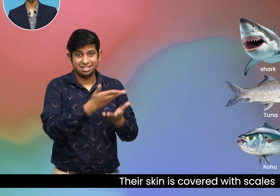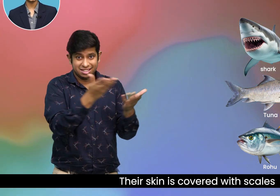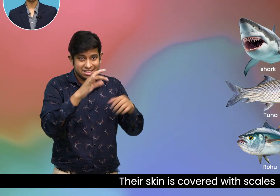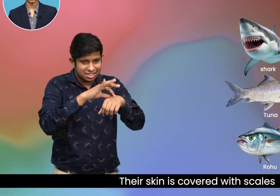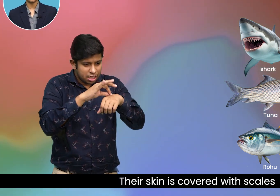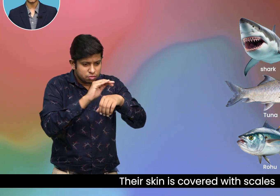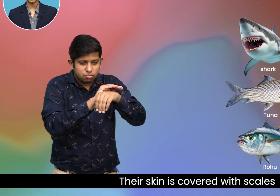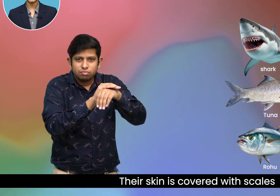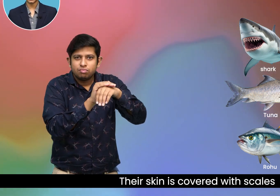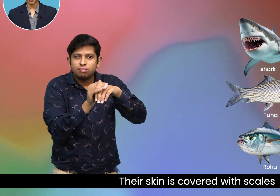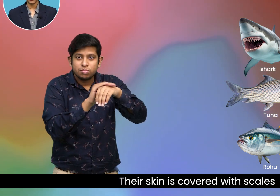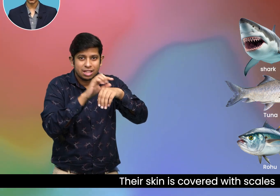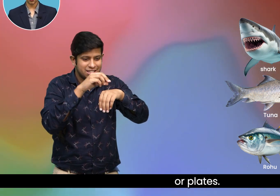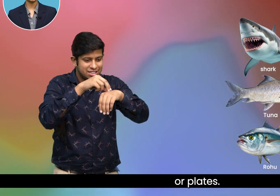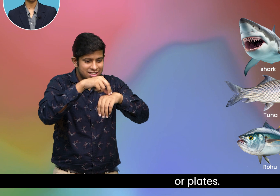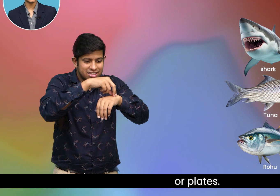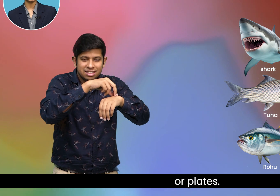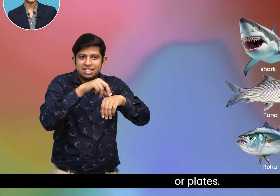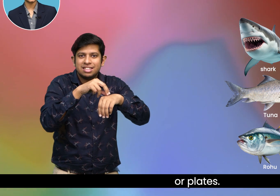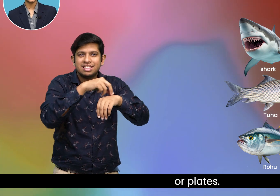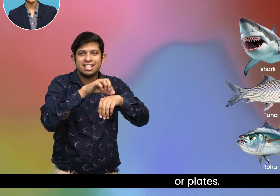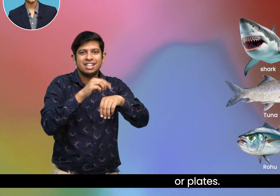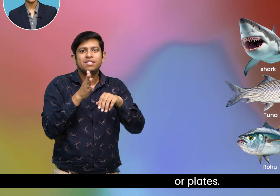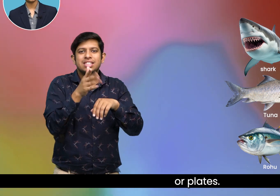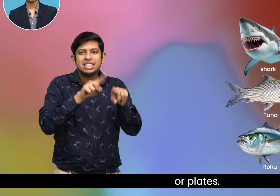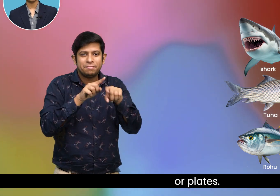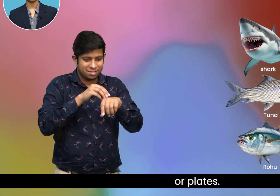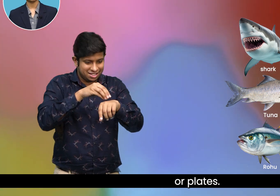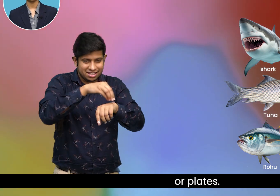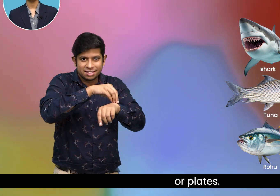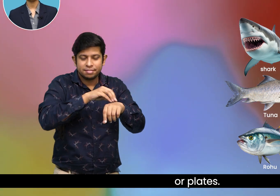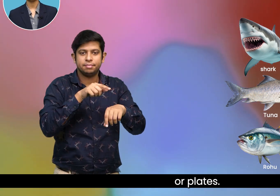Their skin is covered with scales or plates.